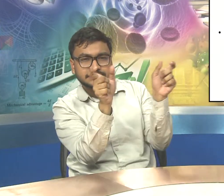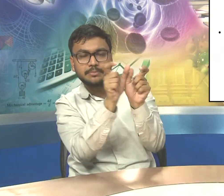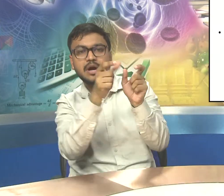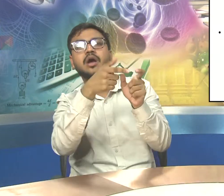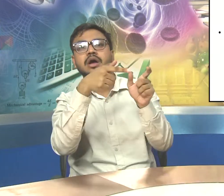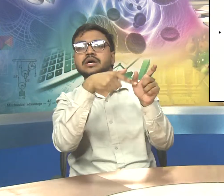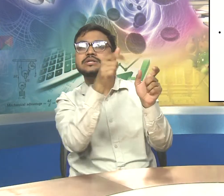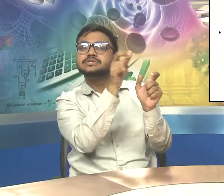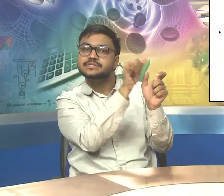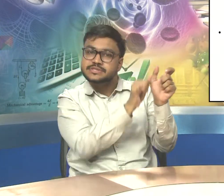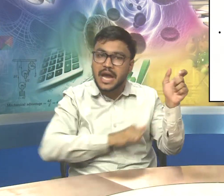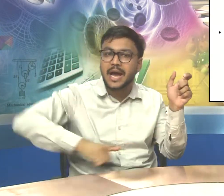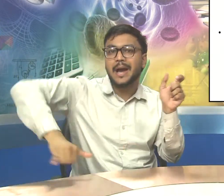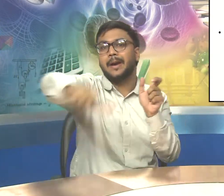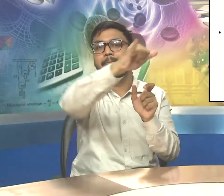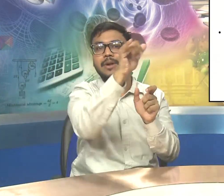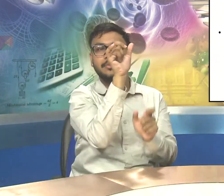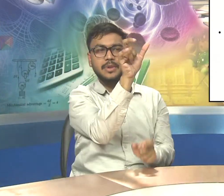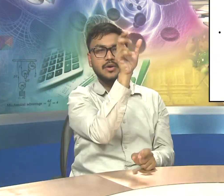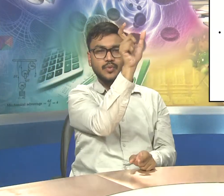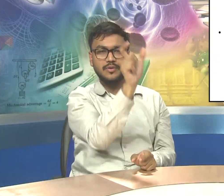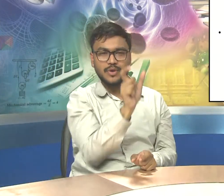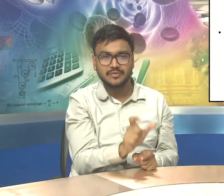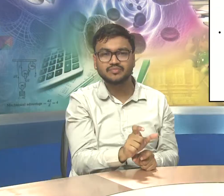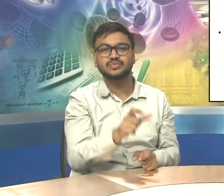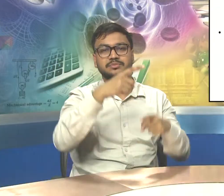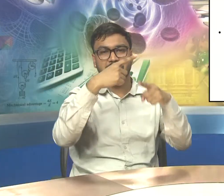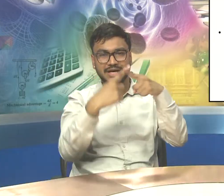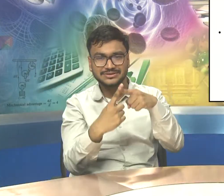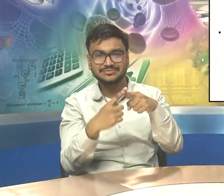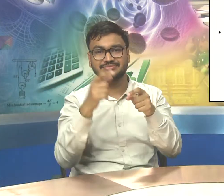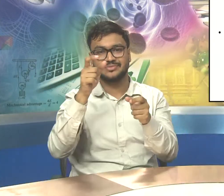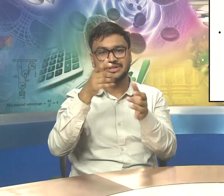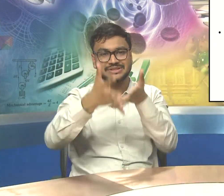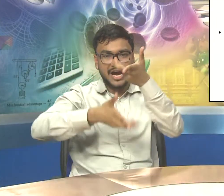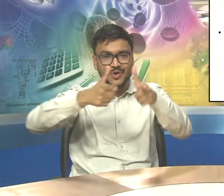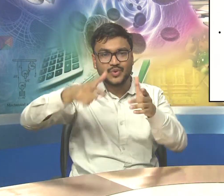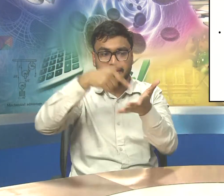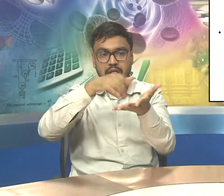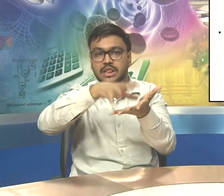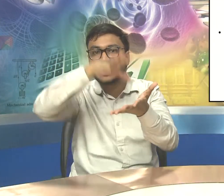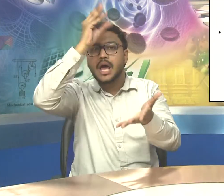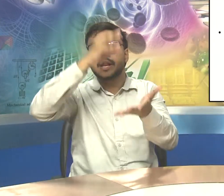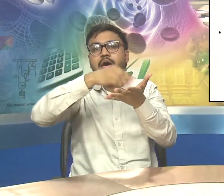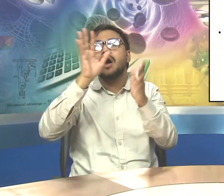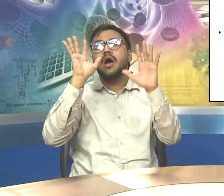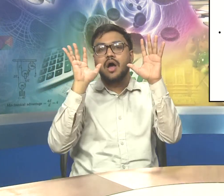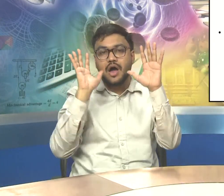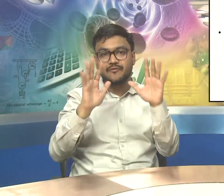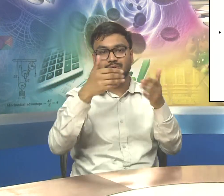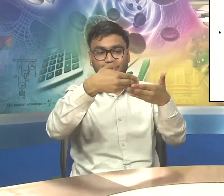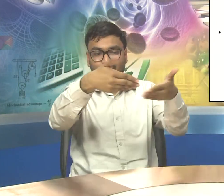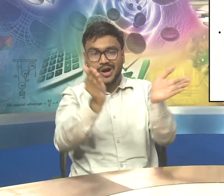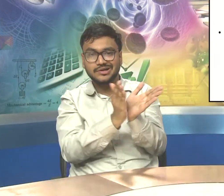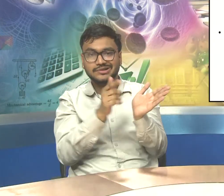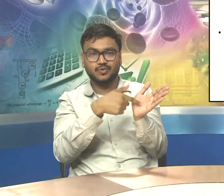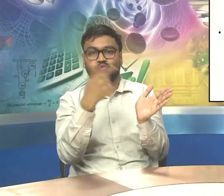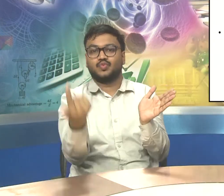because all the people of this community use them in the same way. We learn